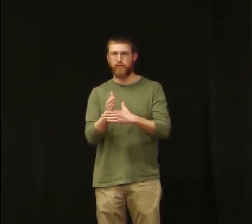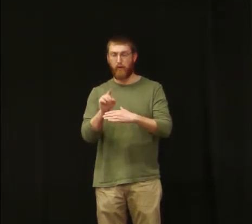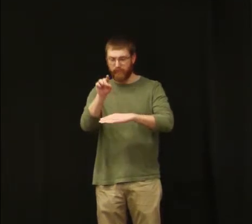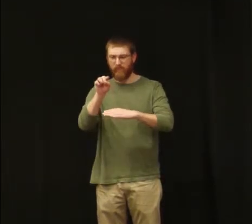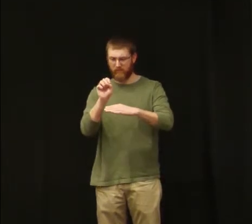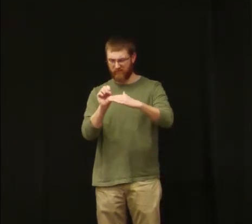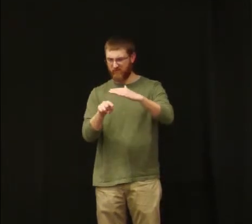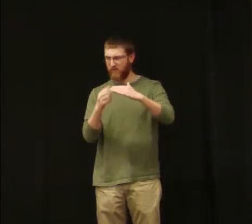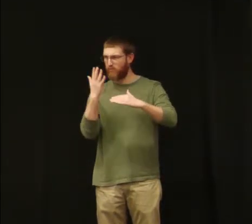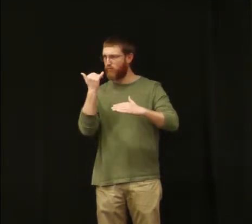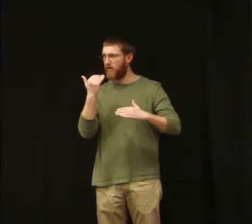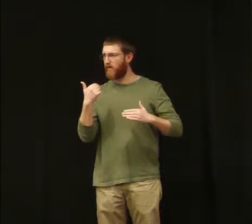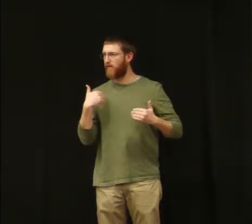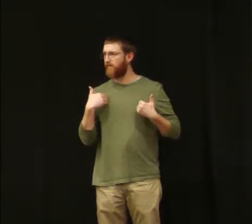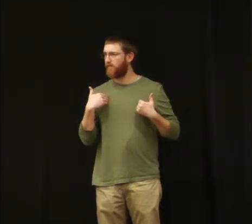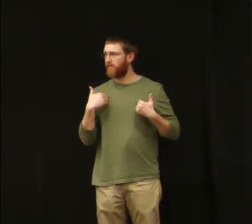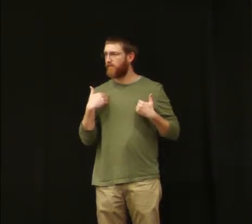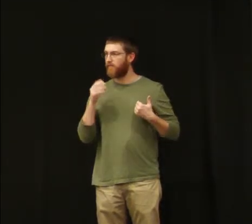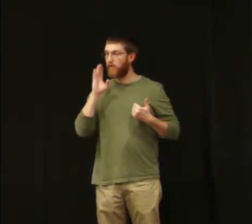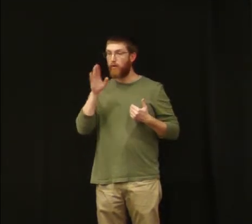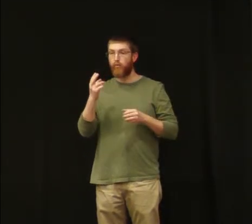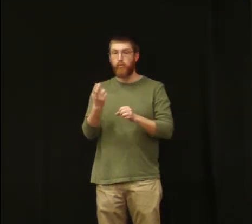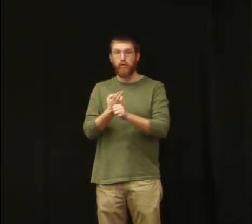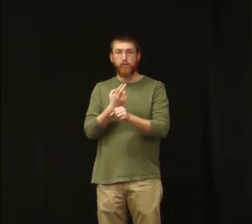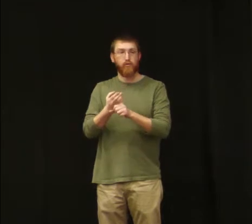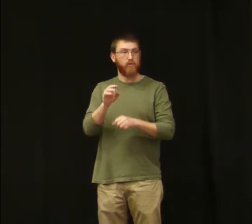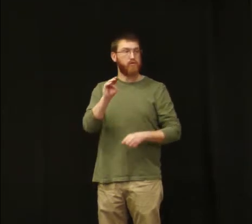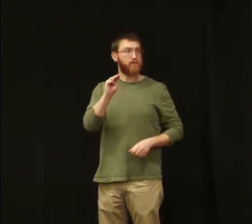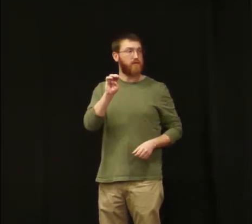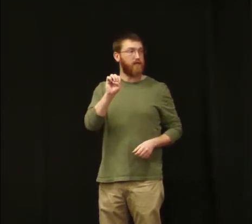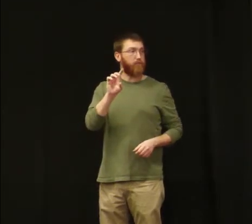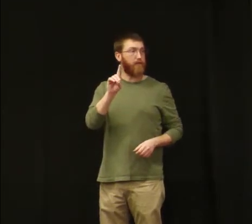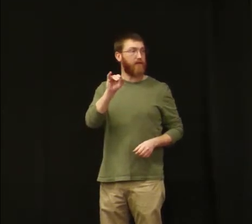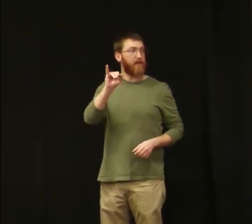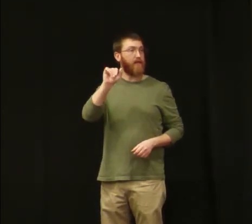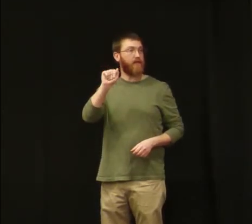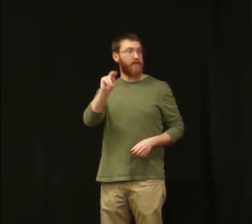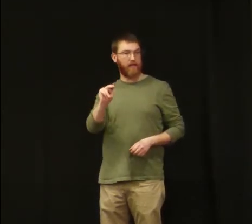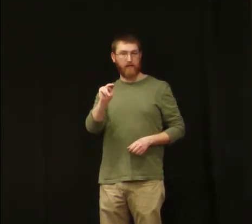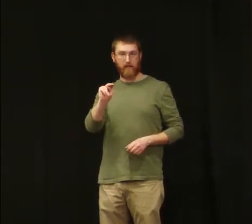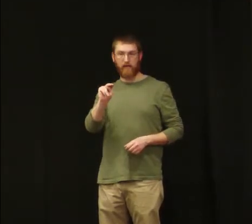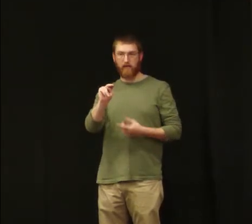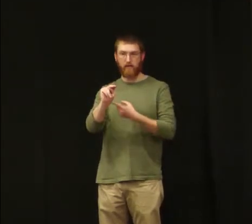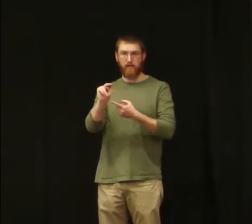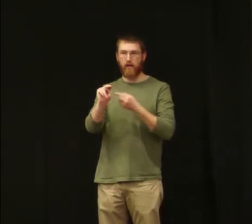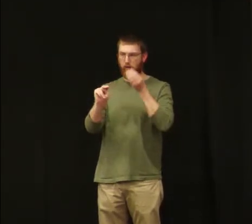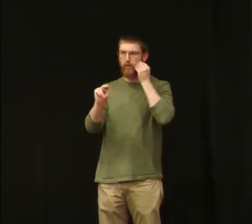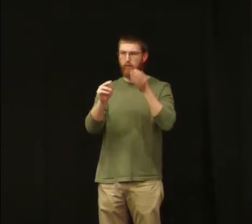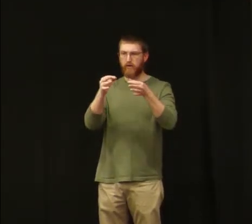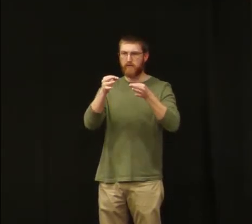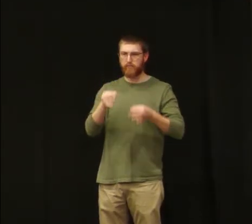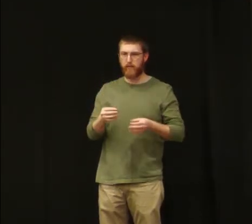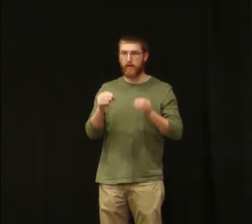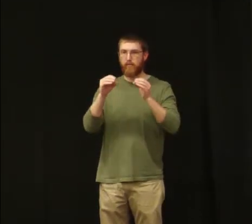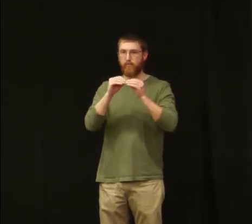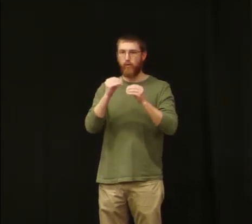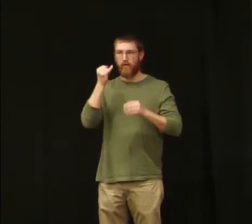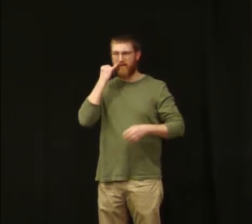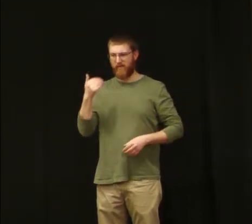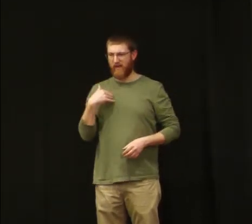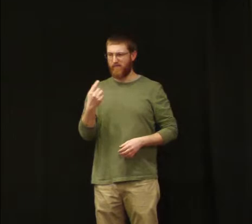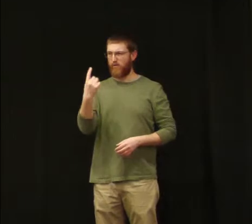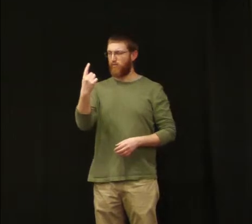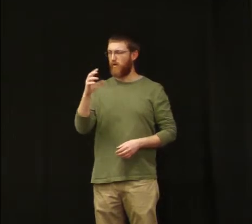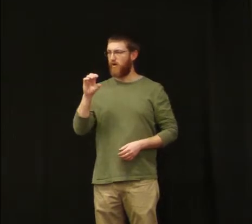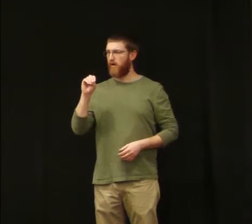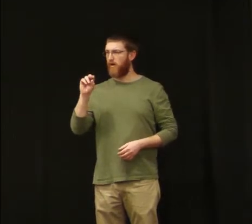So we are going to use the median, and I'll tell you how to do it in a minute, if you have an outlier,